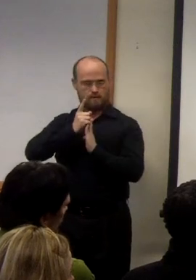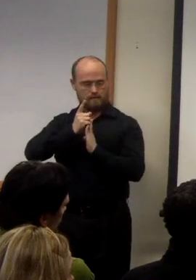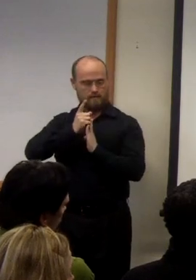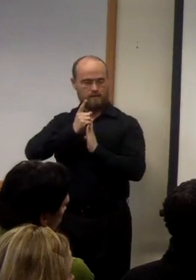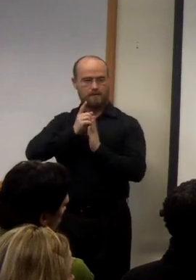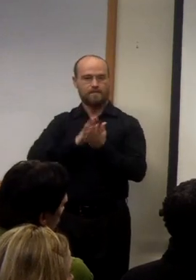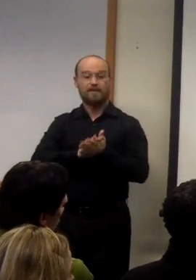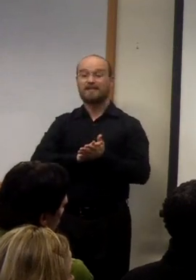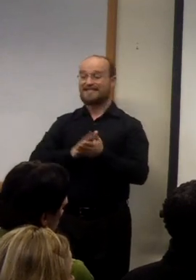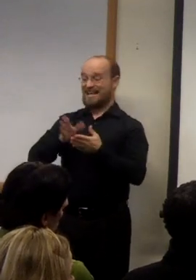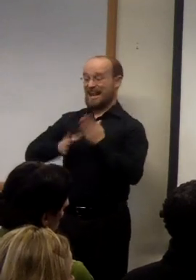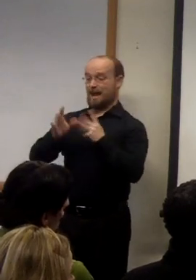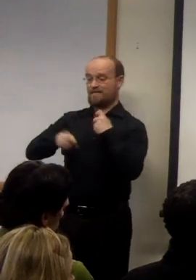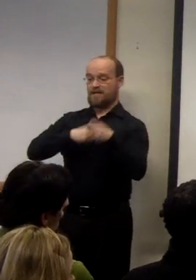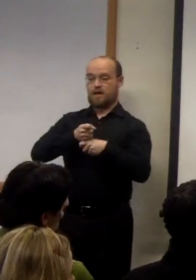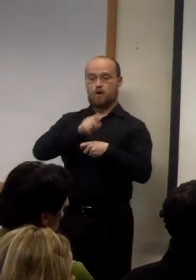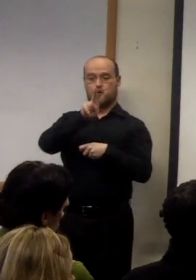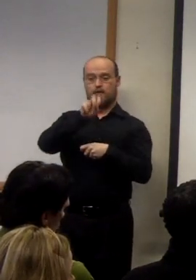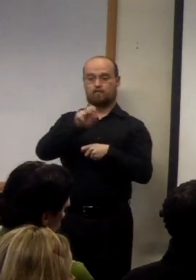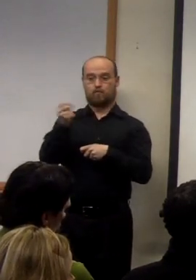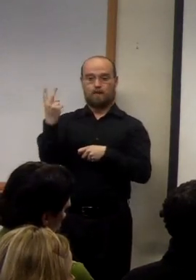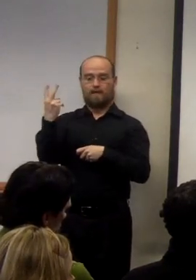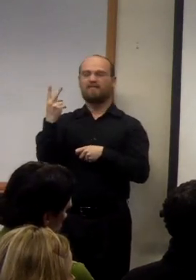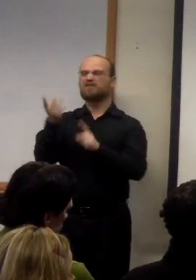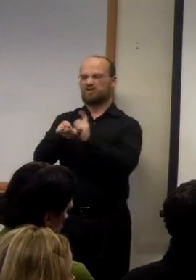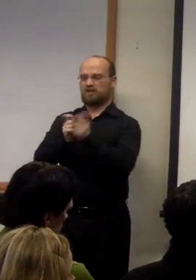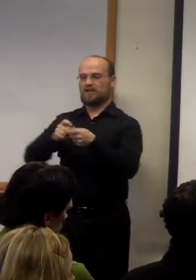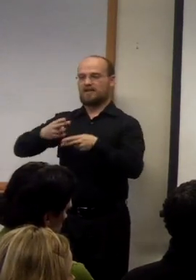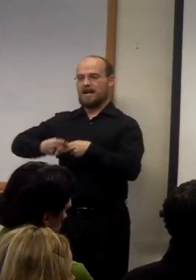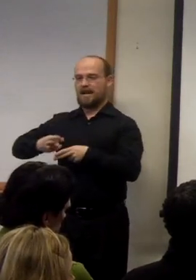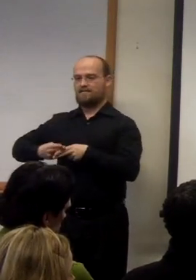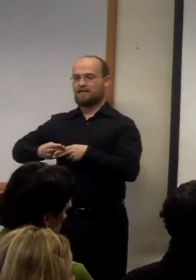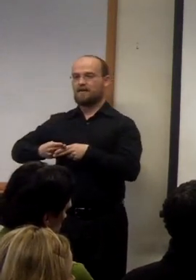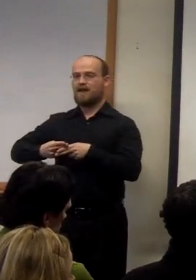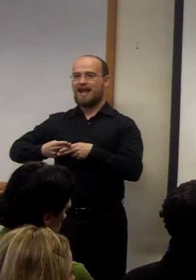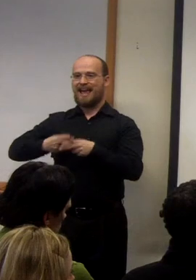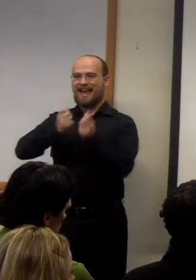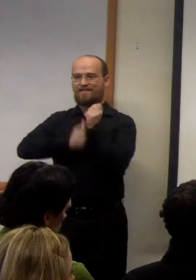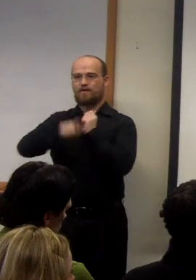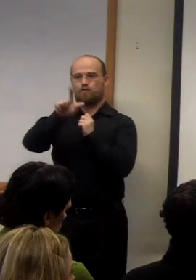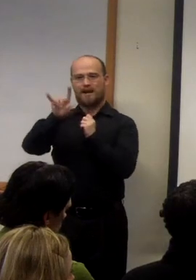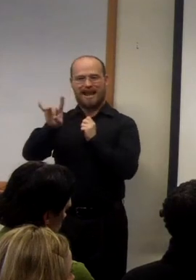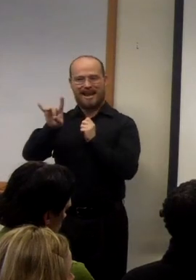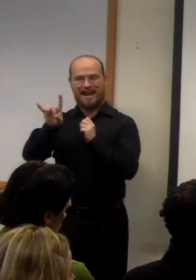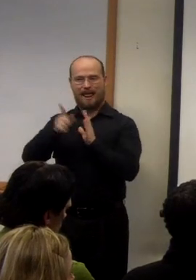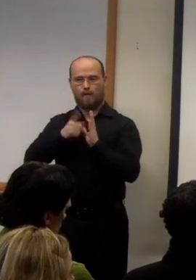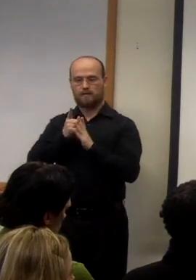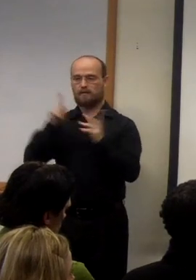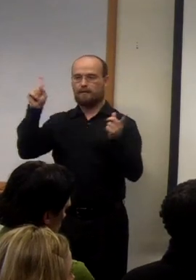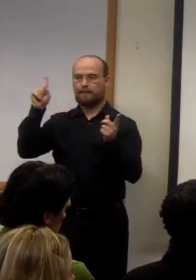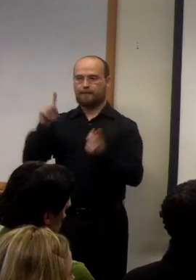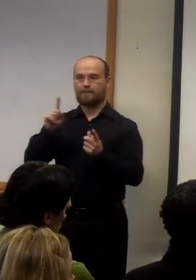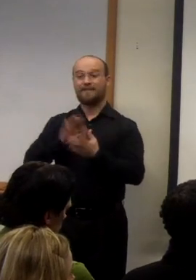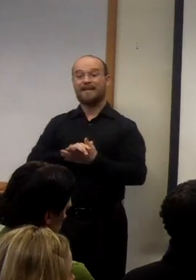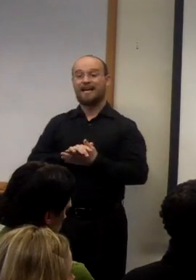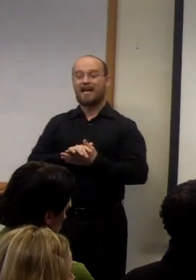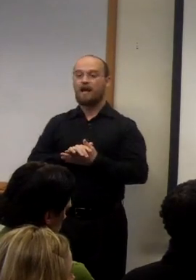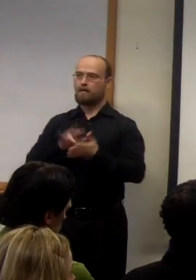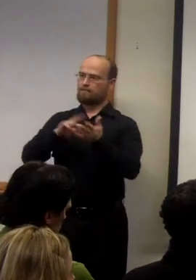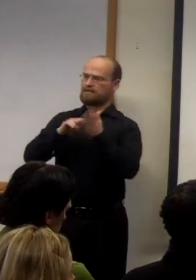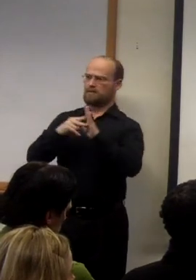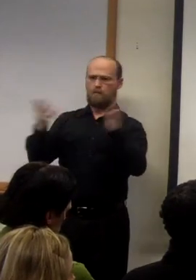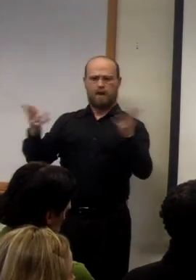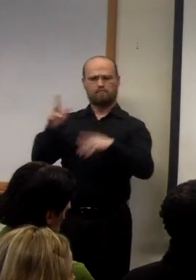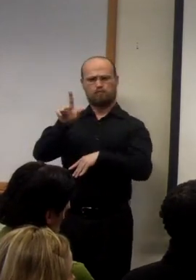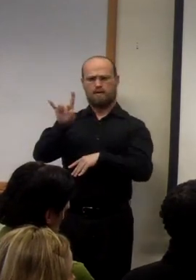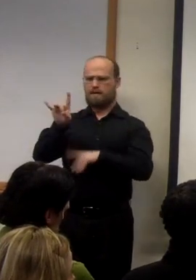at the end of 2012, it ended up that they changed the name of the project to Every 28 Hours. And essentially what it says is that every 28 hours,